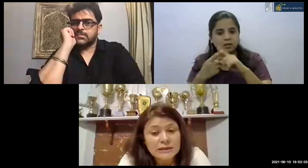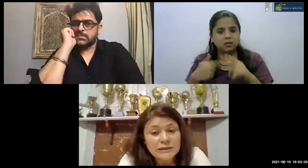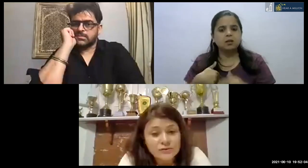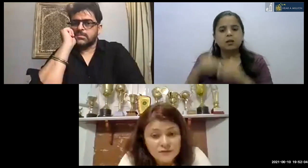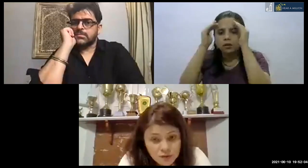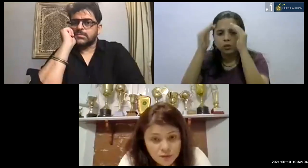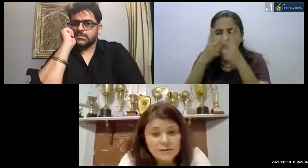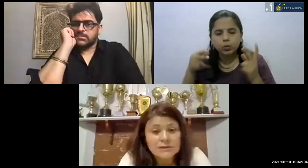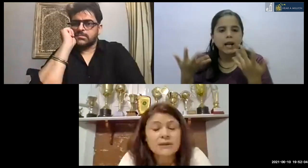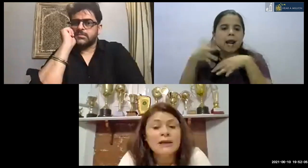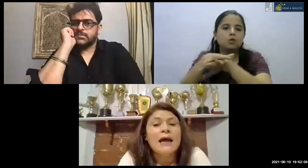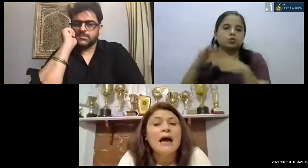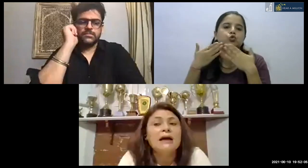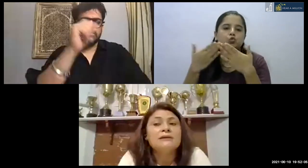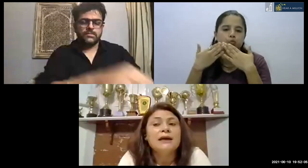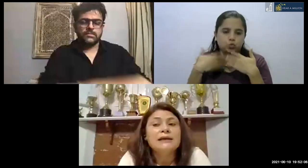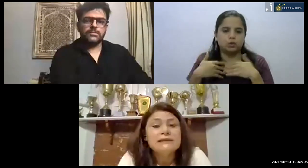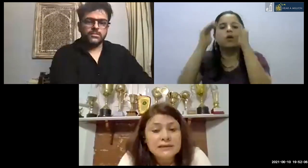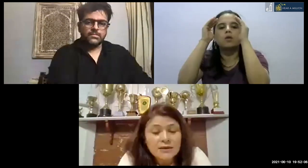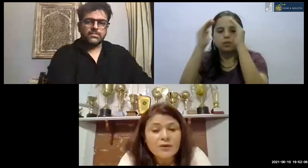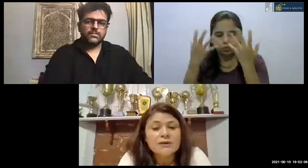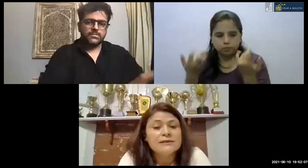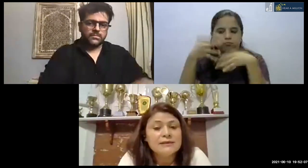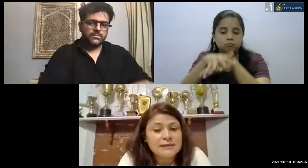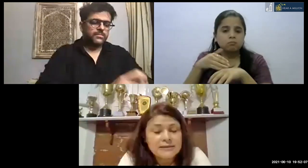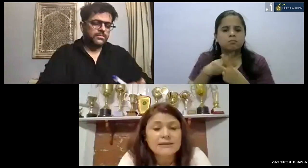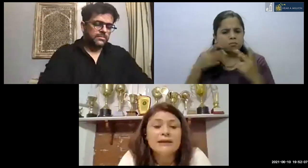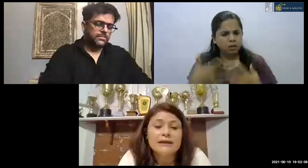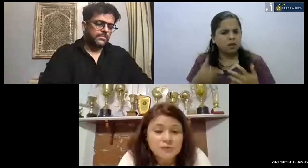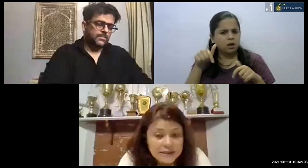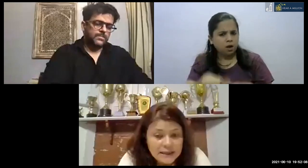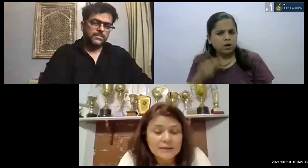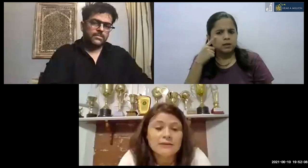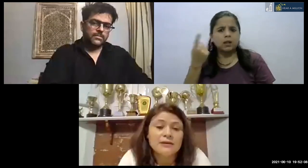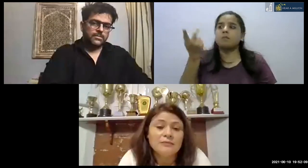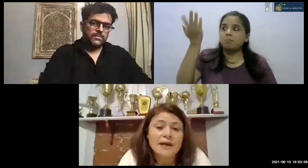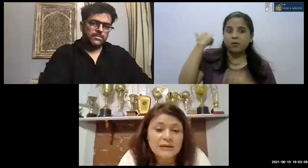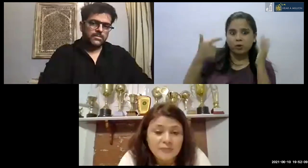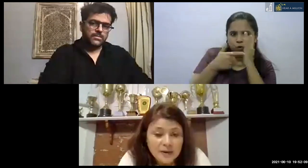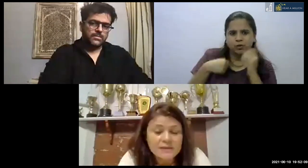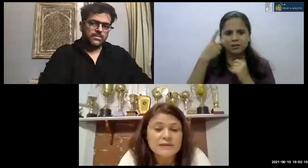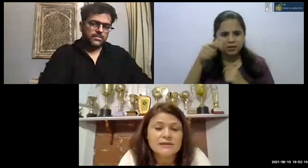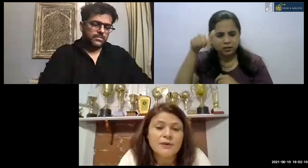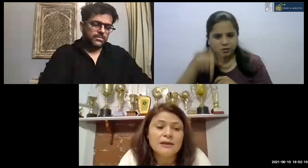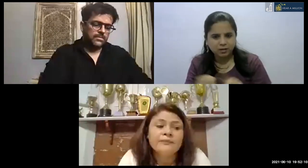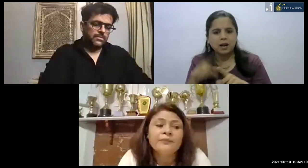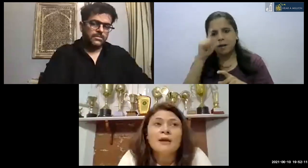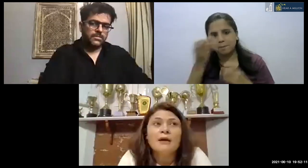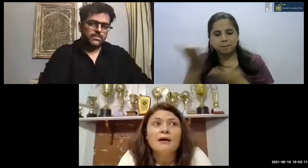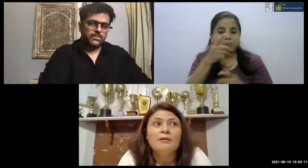to inclusive schools. And I can see the audience yesterday and today, the panel members as